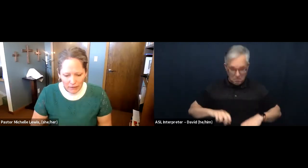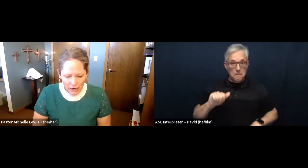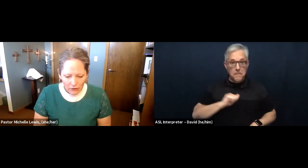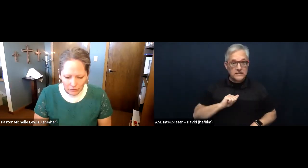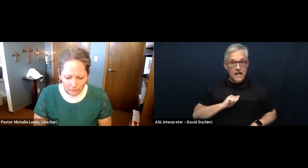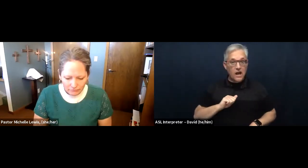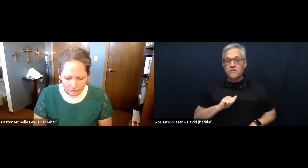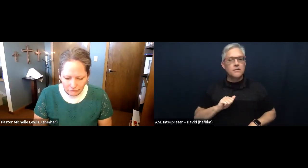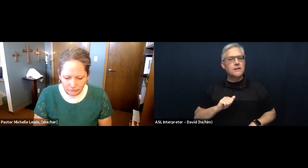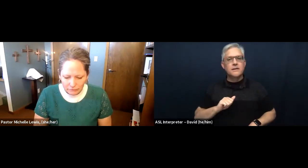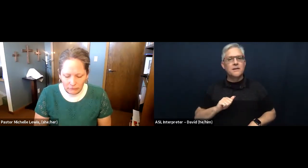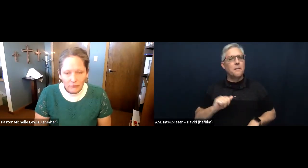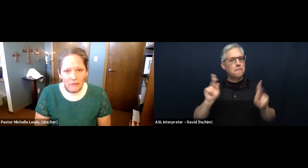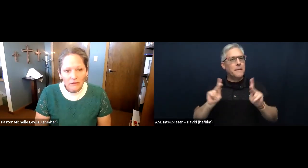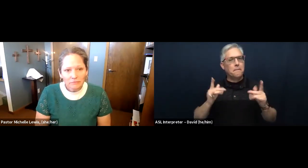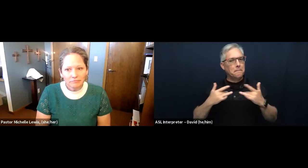our anger.